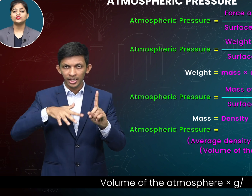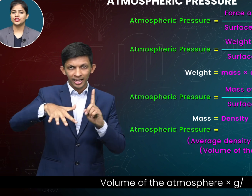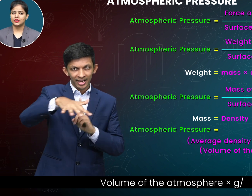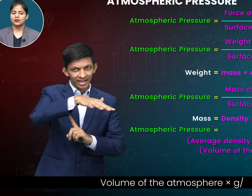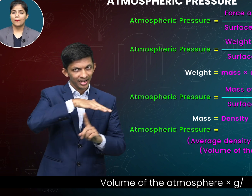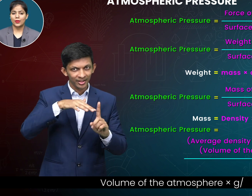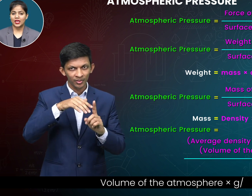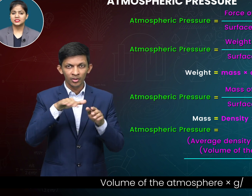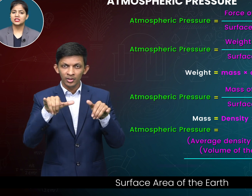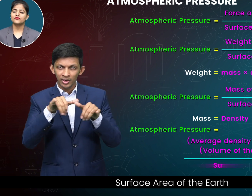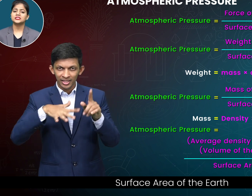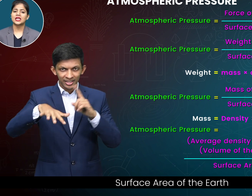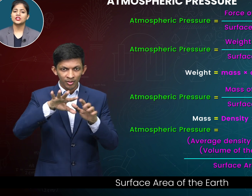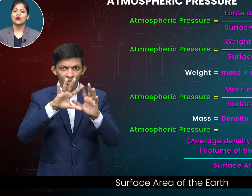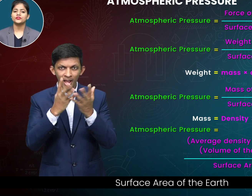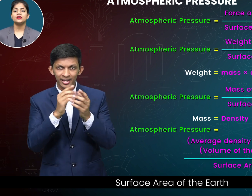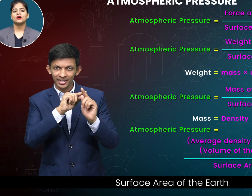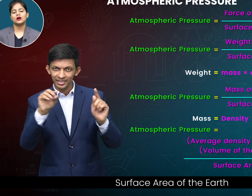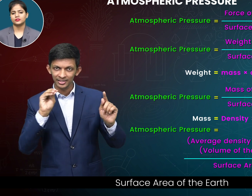g by surface area of the earth.